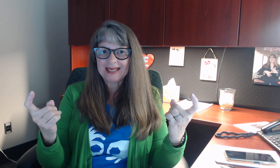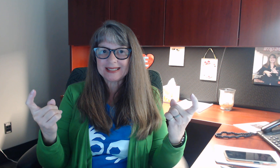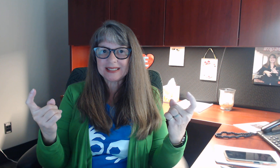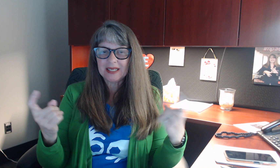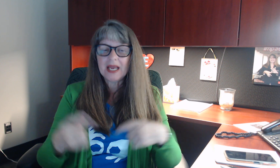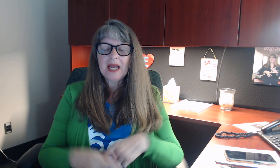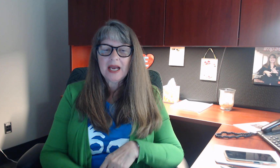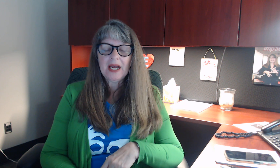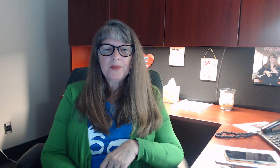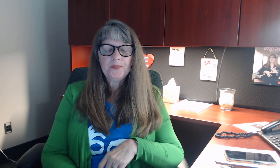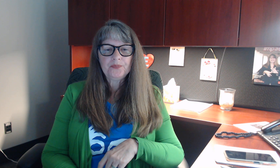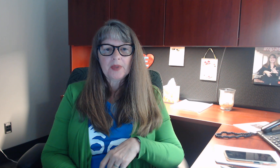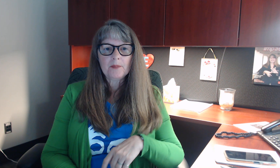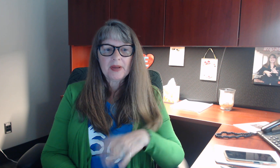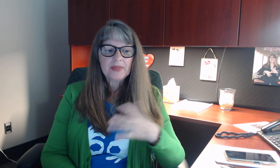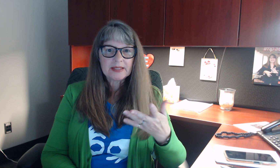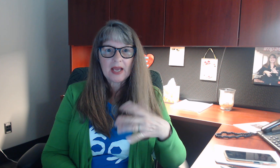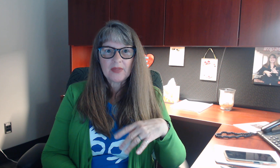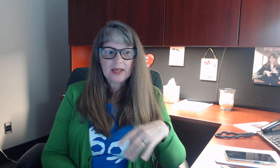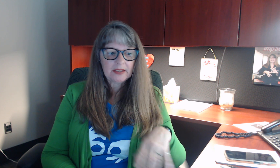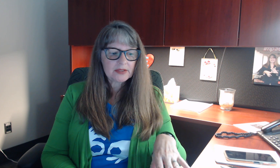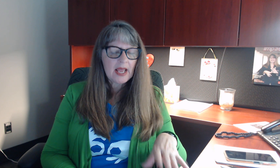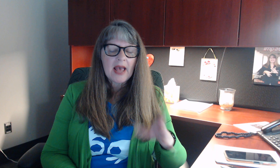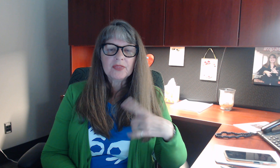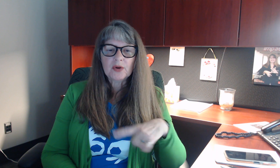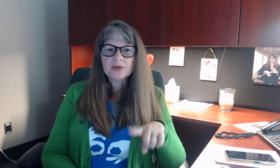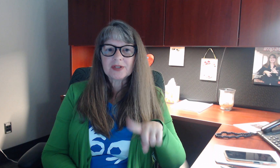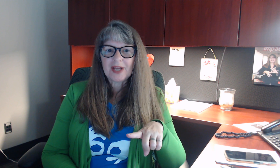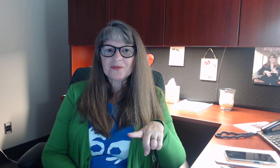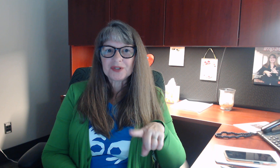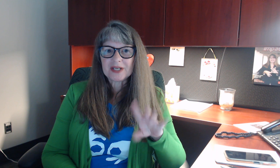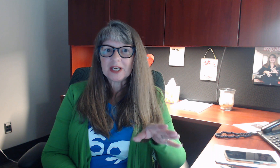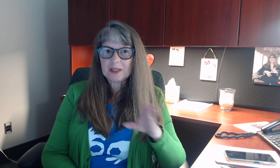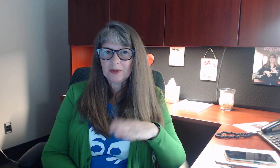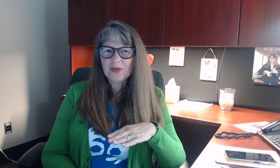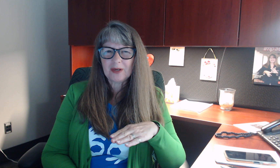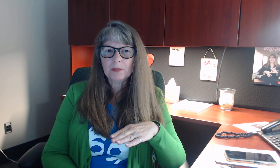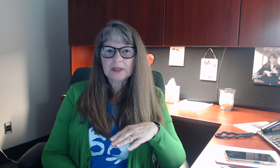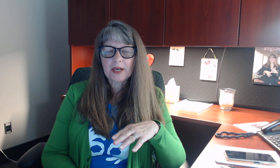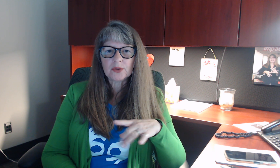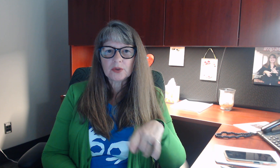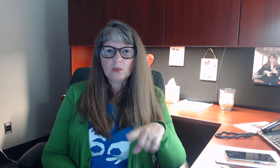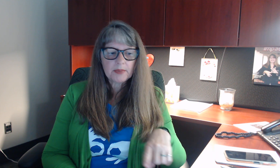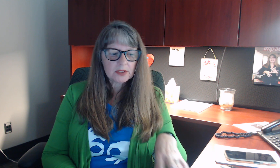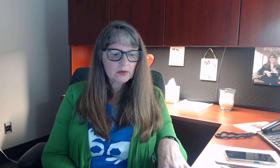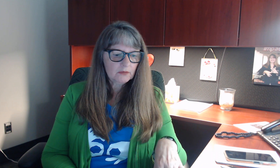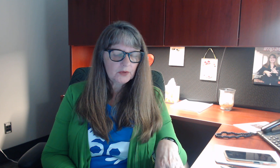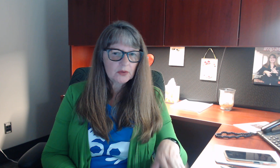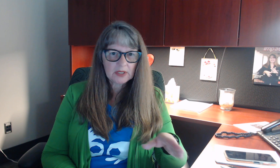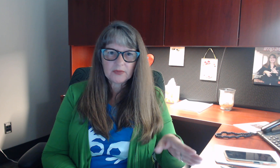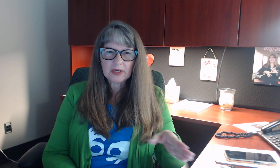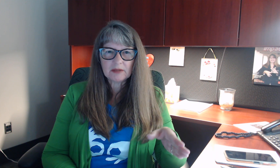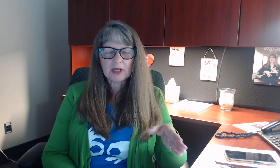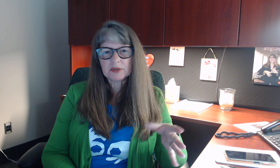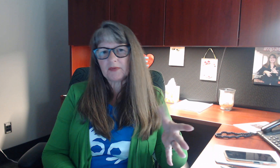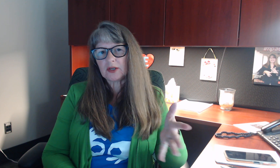X. But that's how that is. There's the sign for success. I'm going to do that a little bit later so it won't be so confusing. I think sometimes if I show you